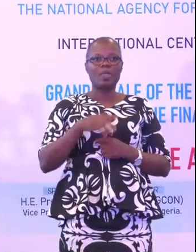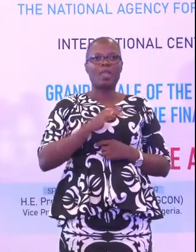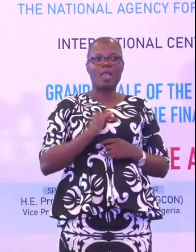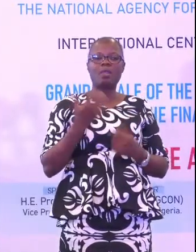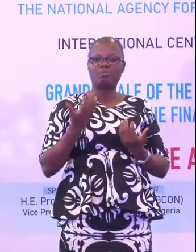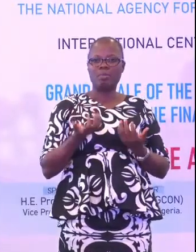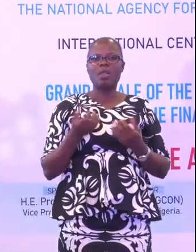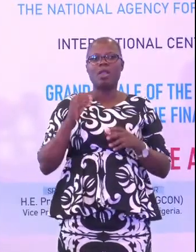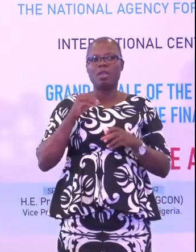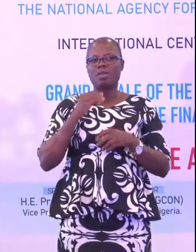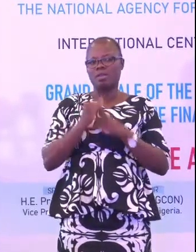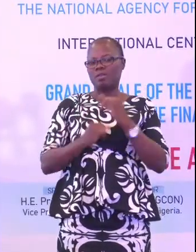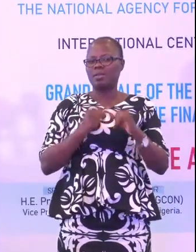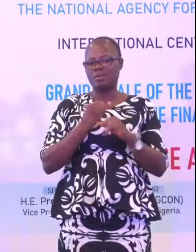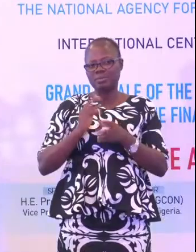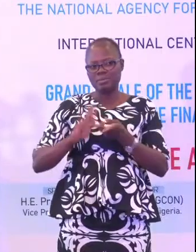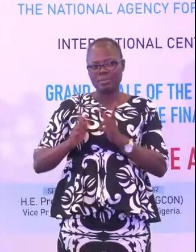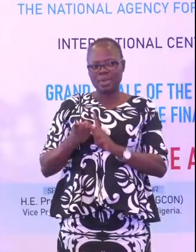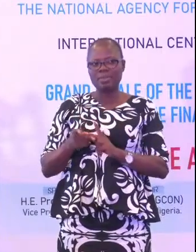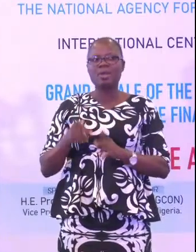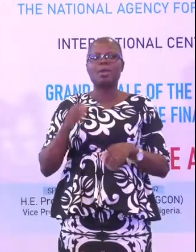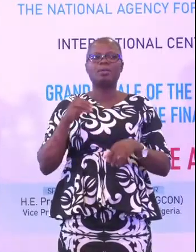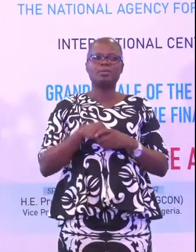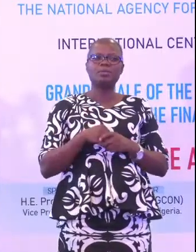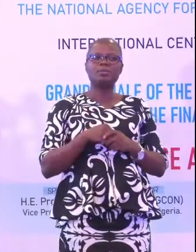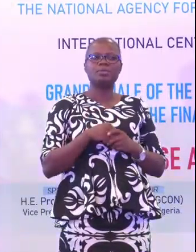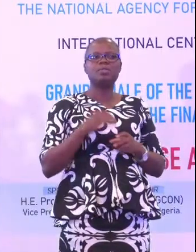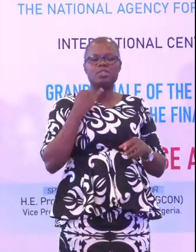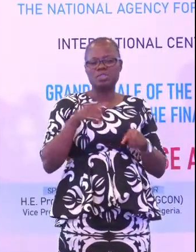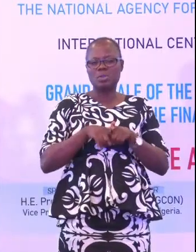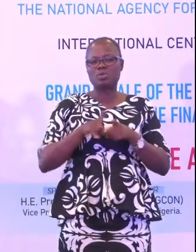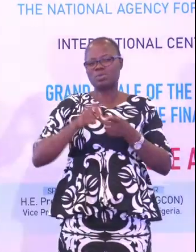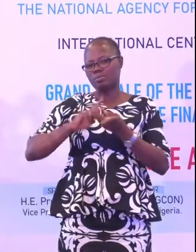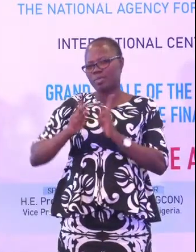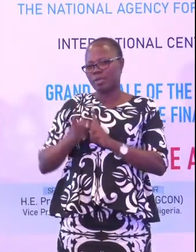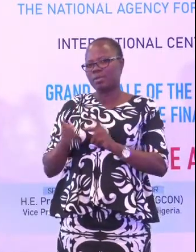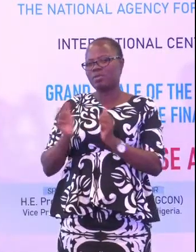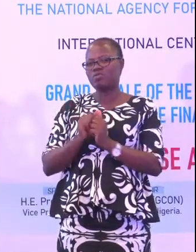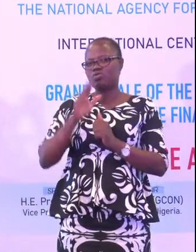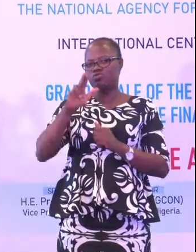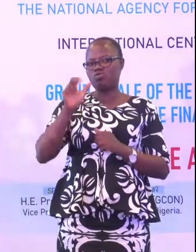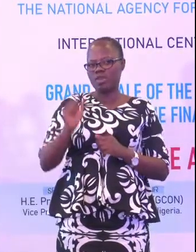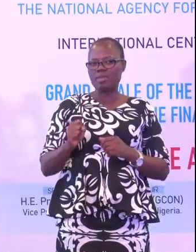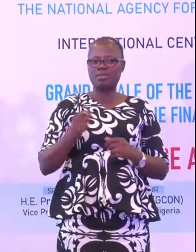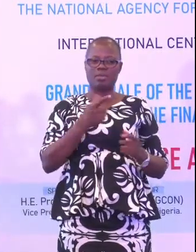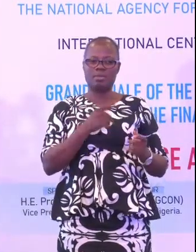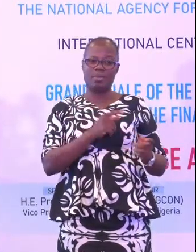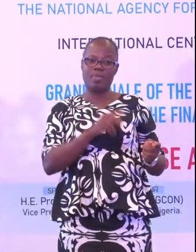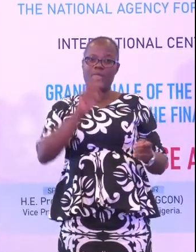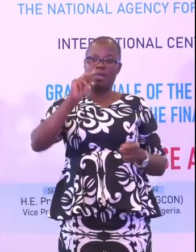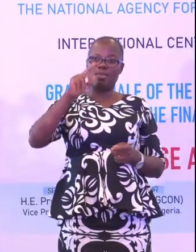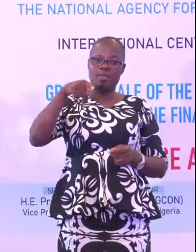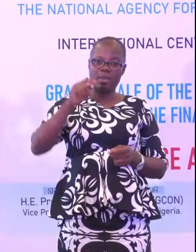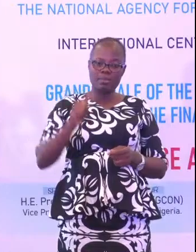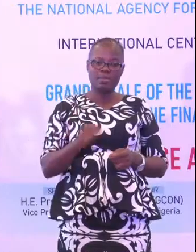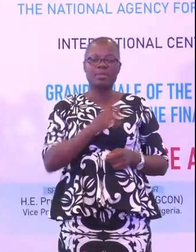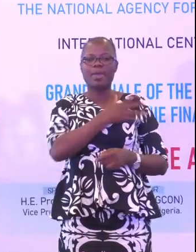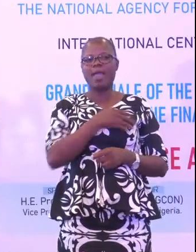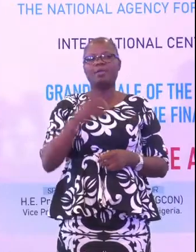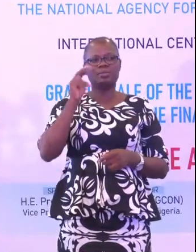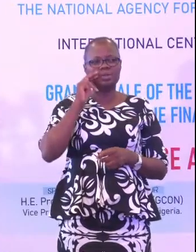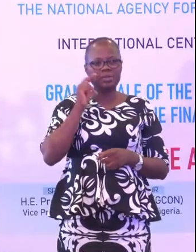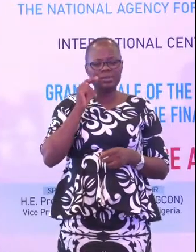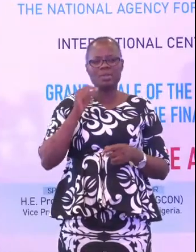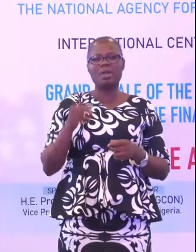of International Narcotics and Law Enforcement Affairs is also partnering with the United Nations and NAPTIP, other Nigerian law